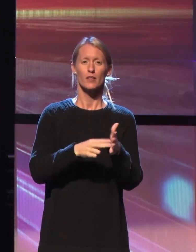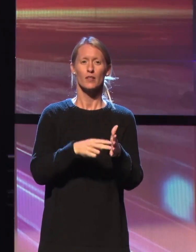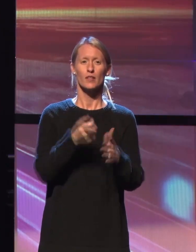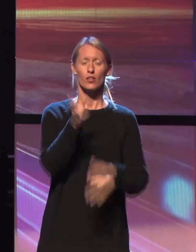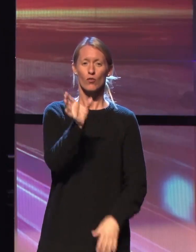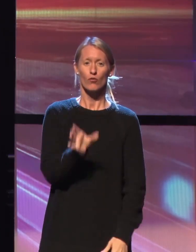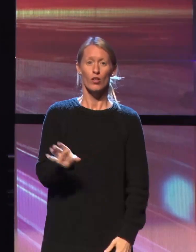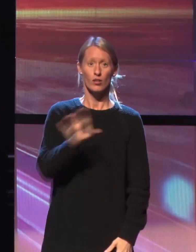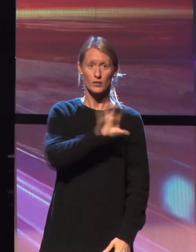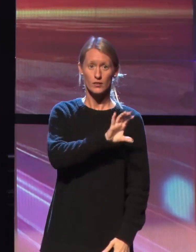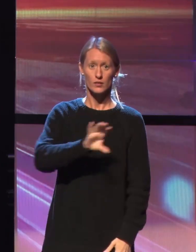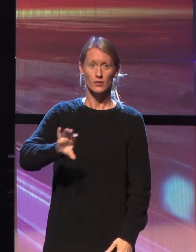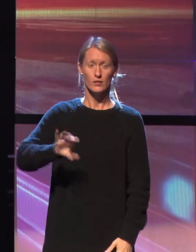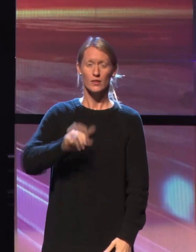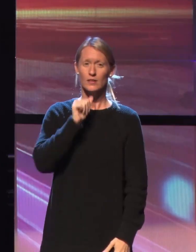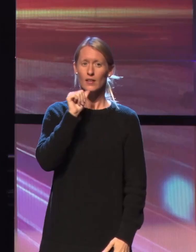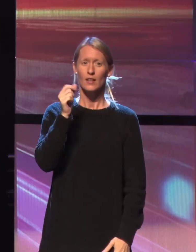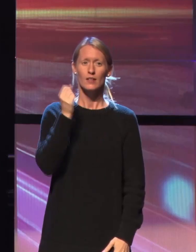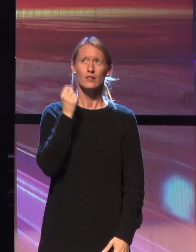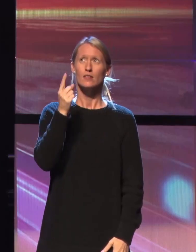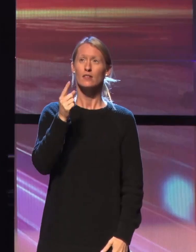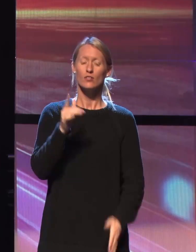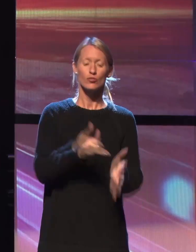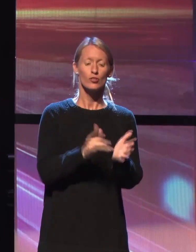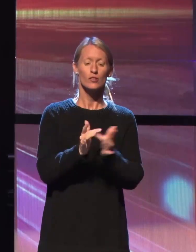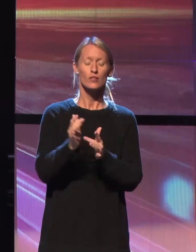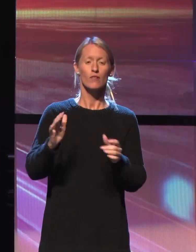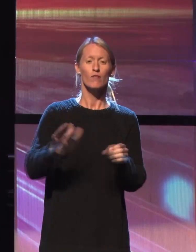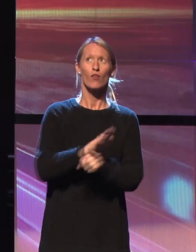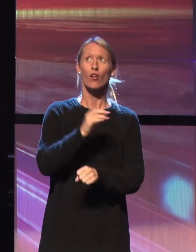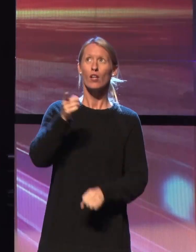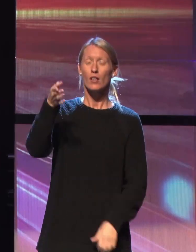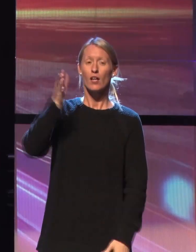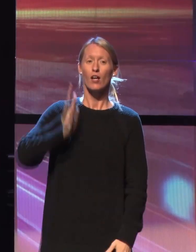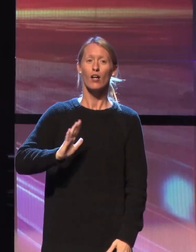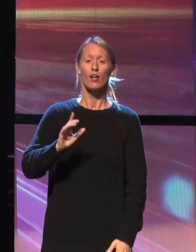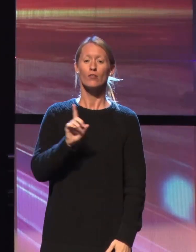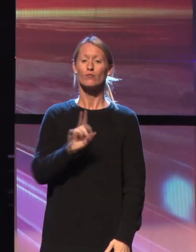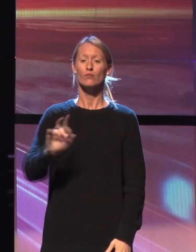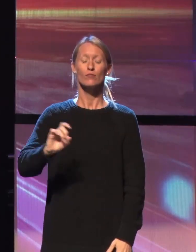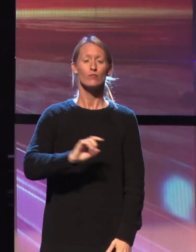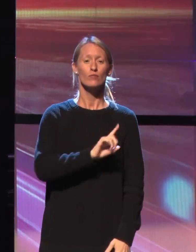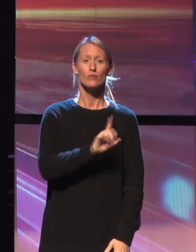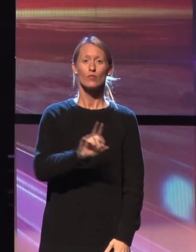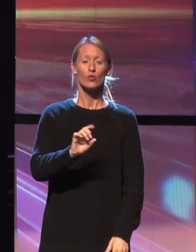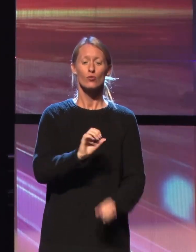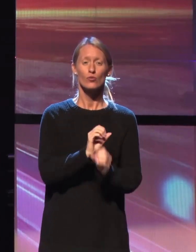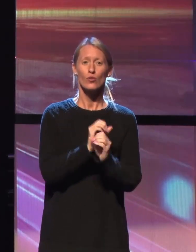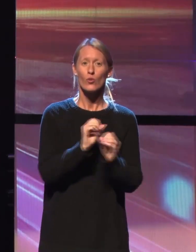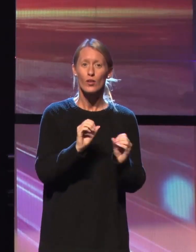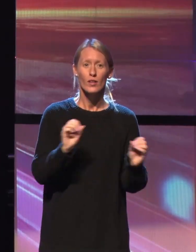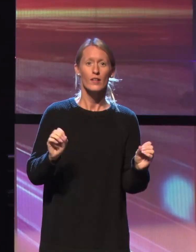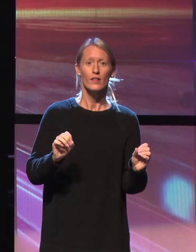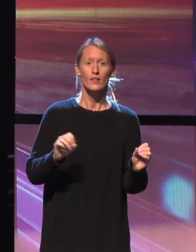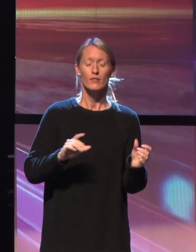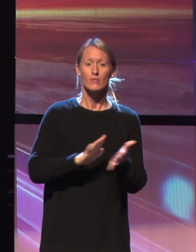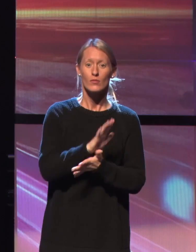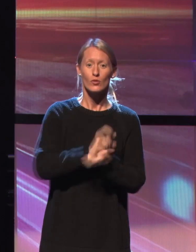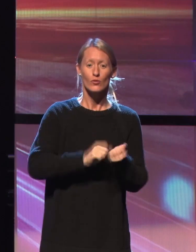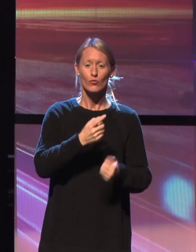you that Jesus was fully God and Jesus walked around earth and nobody ever spontaneously combusted around him.